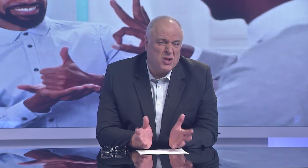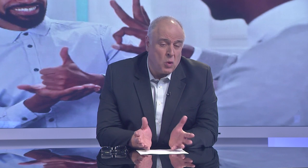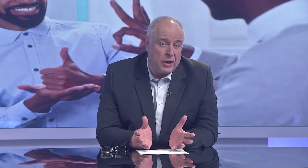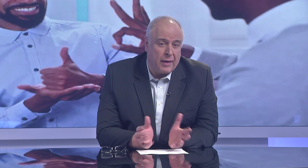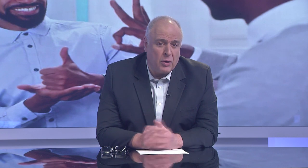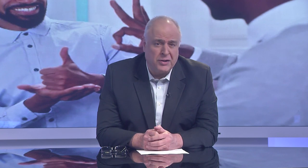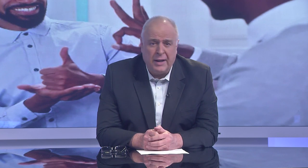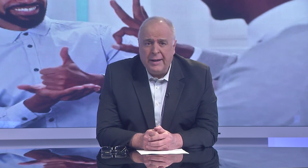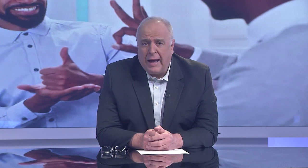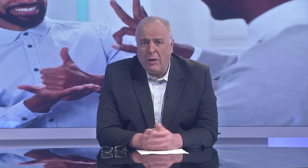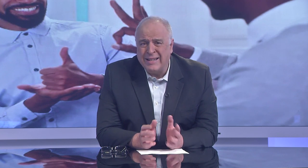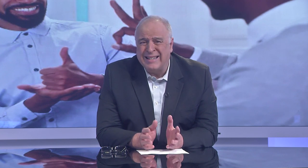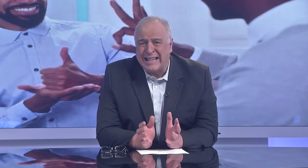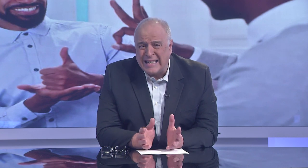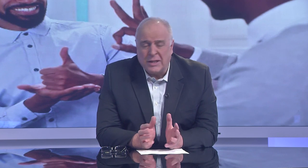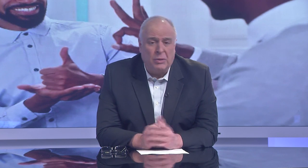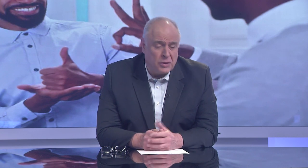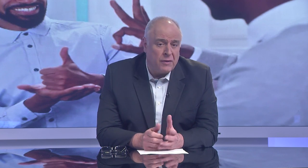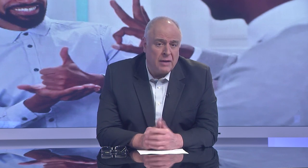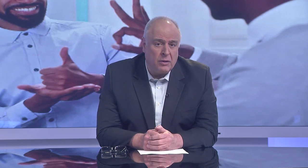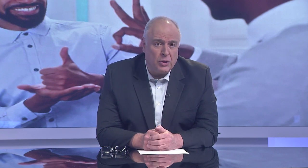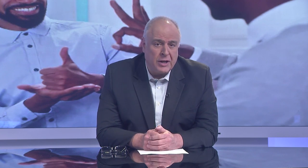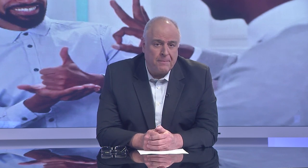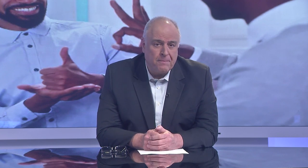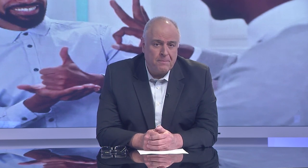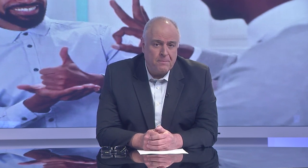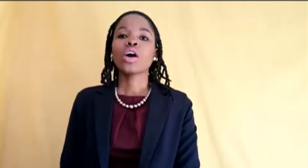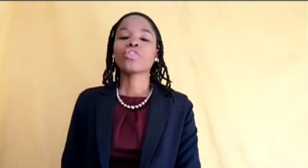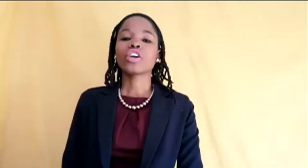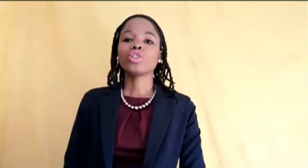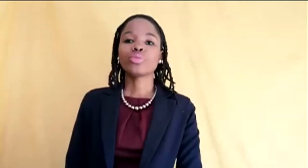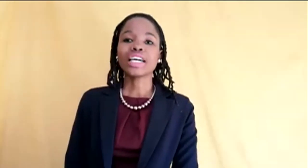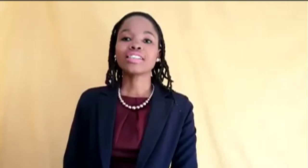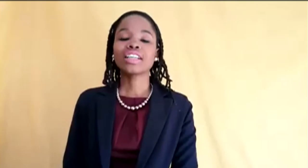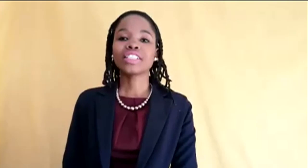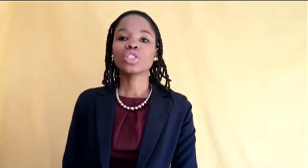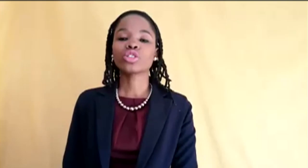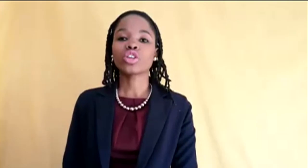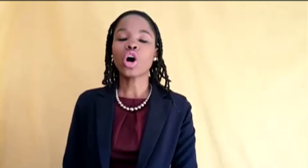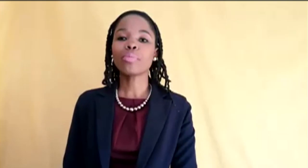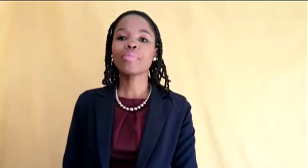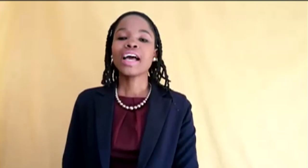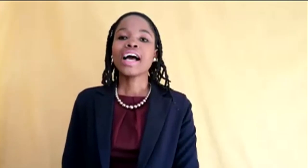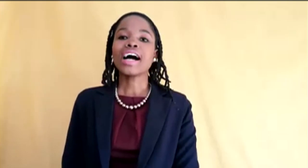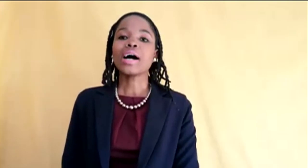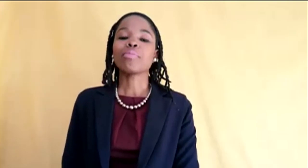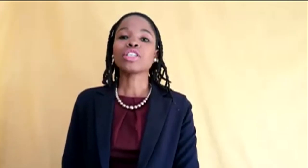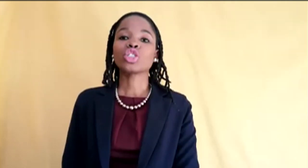work, in other words, and how is it accessible to the deaf community? We've got a YouTube channel, cliffcentral.com, interpreted